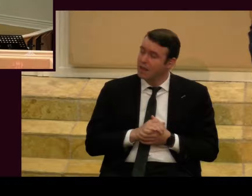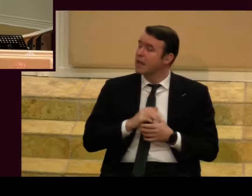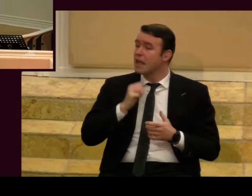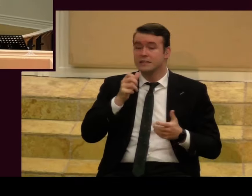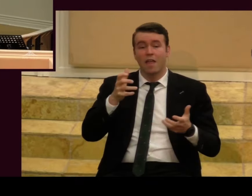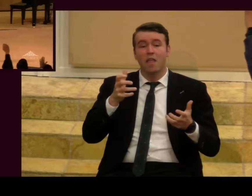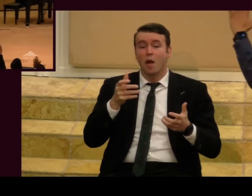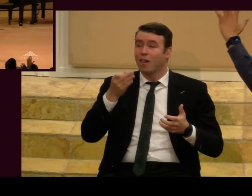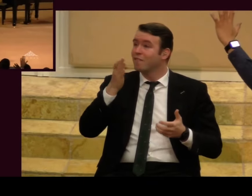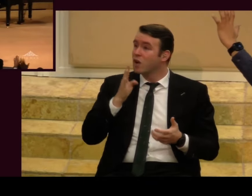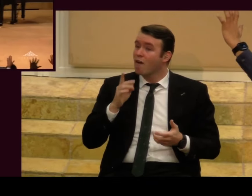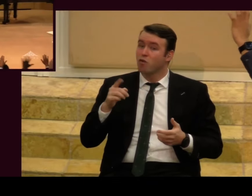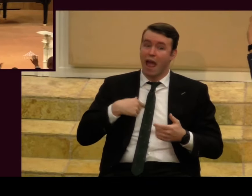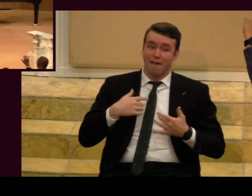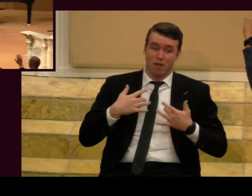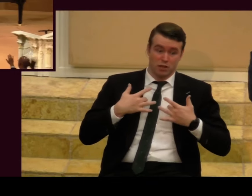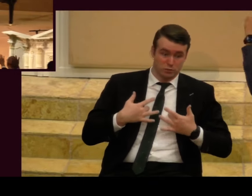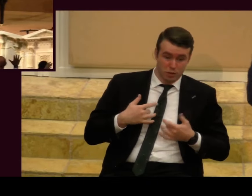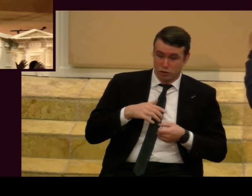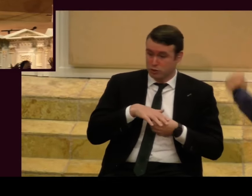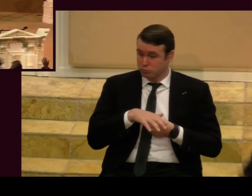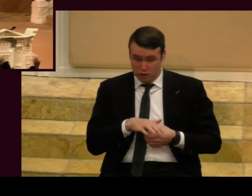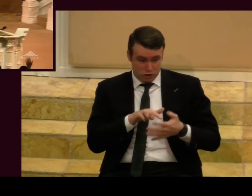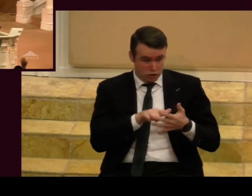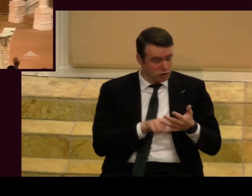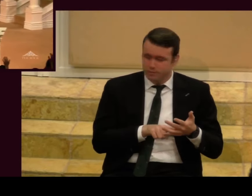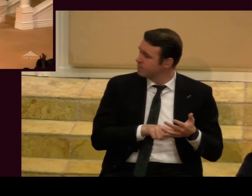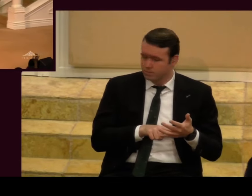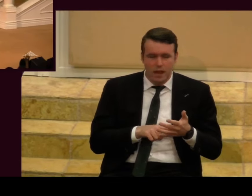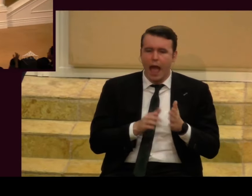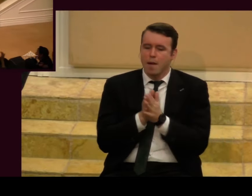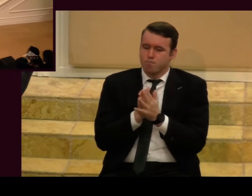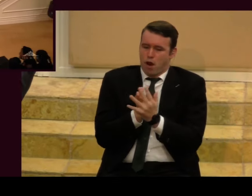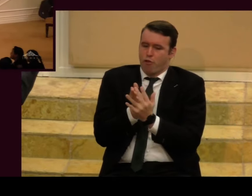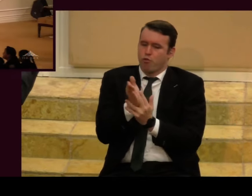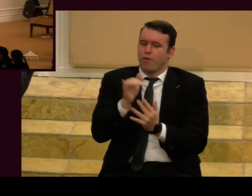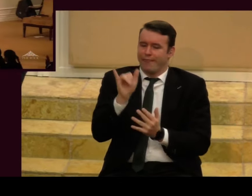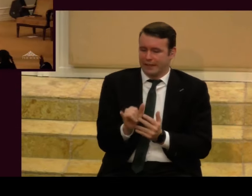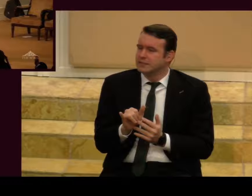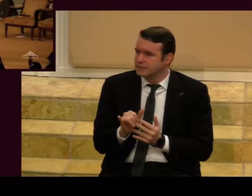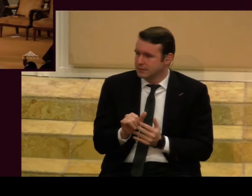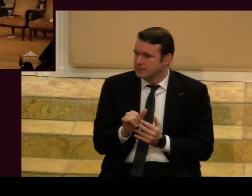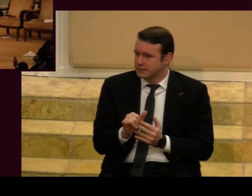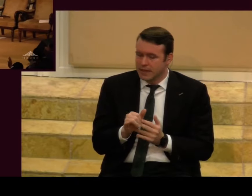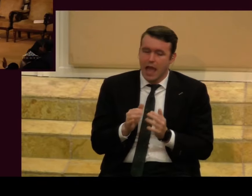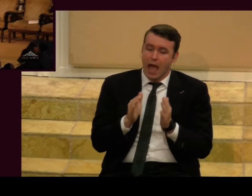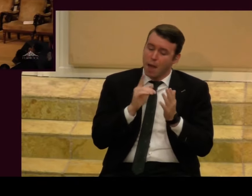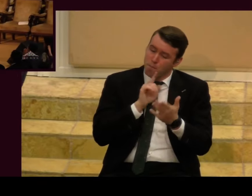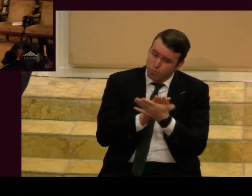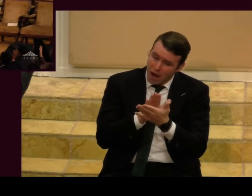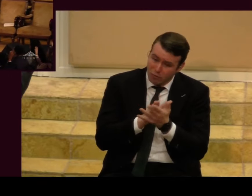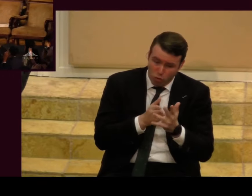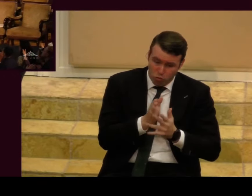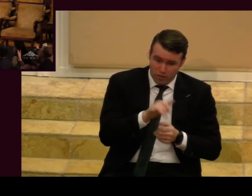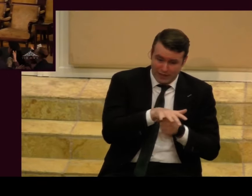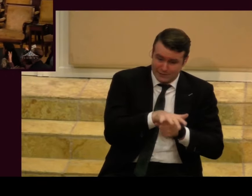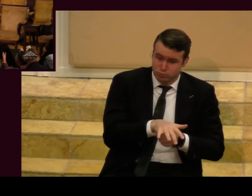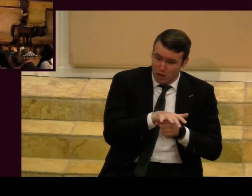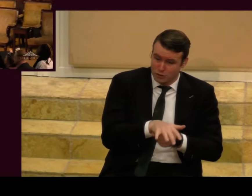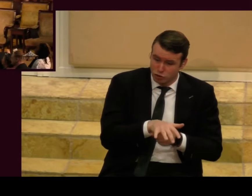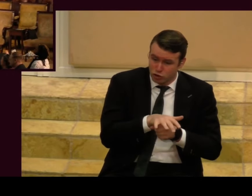It's not the will of God for you to have the pressure. So I'm going to pray through it right now. I'm going to praise through the